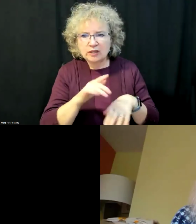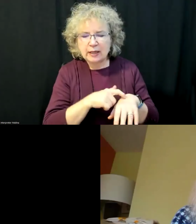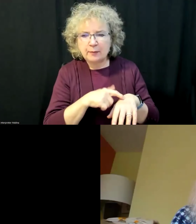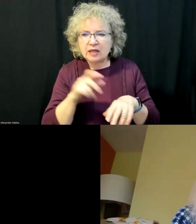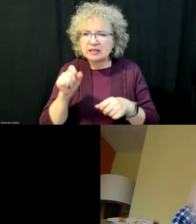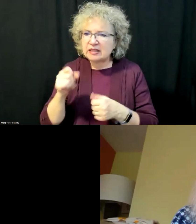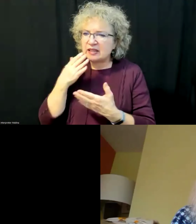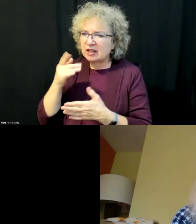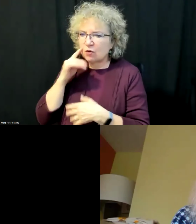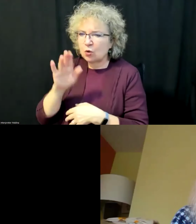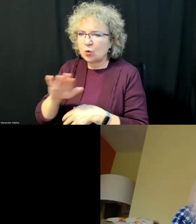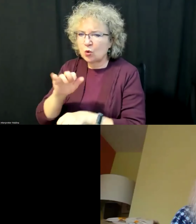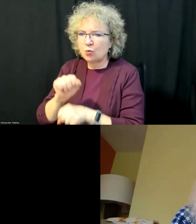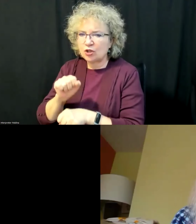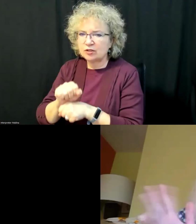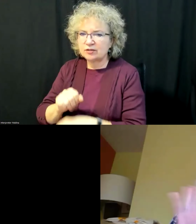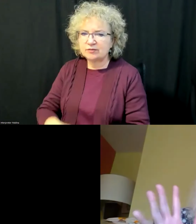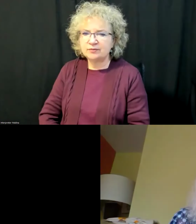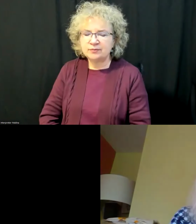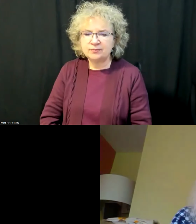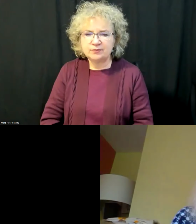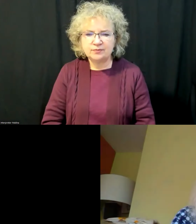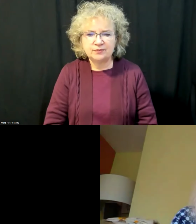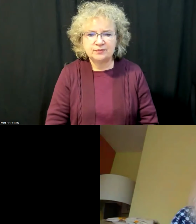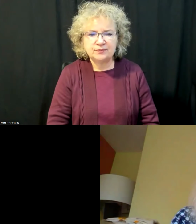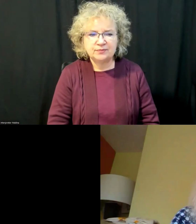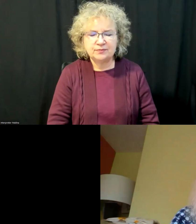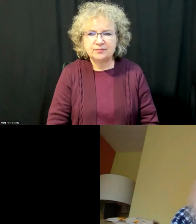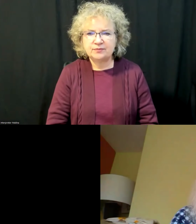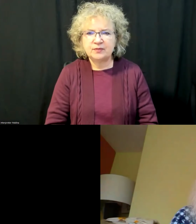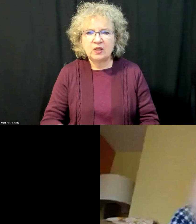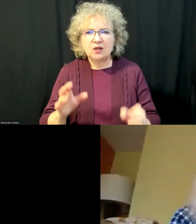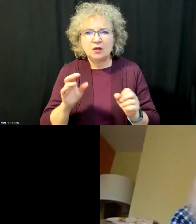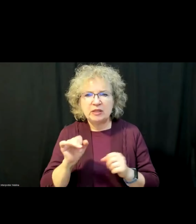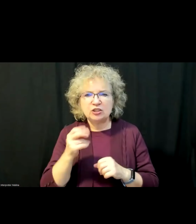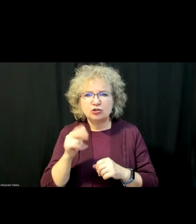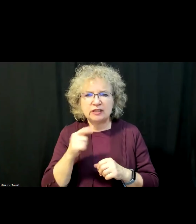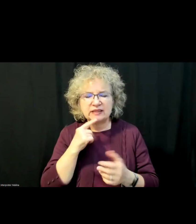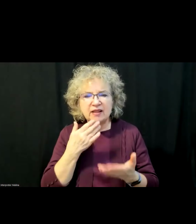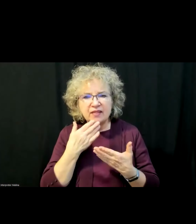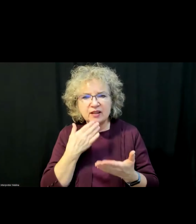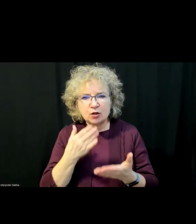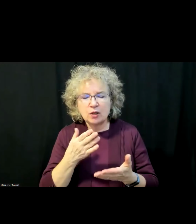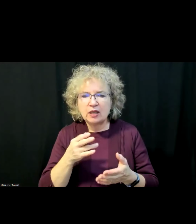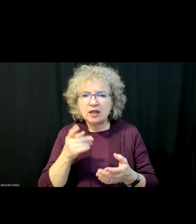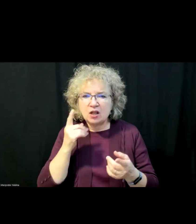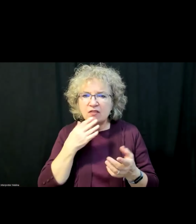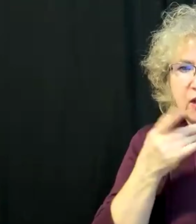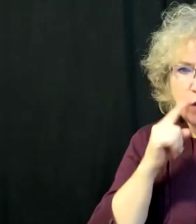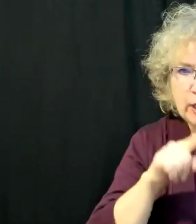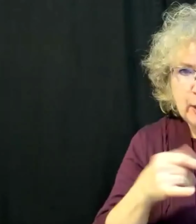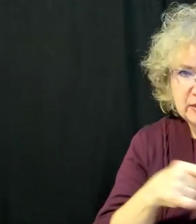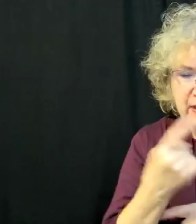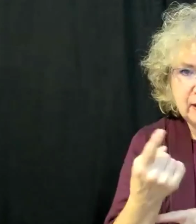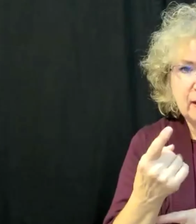for the work that you do thank you all right thank you so much appreciate you uh coming in today and being able to cover